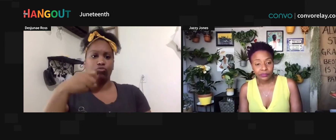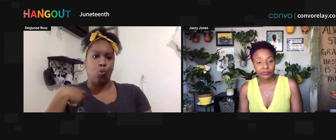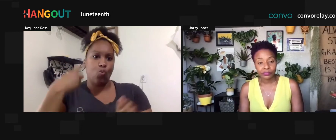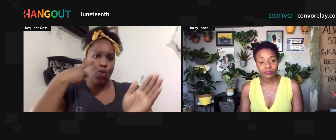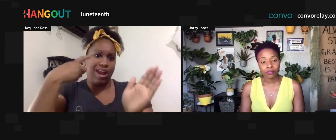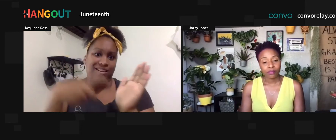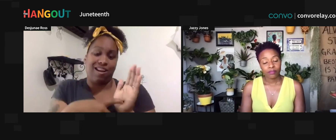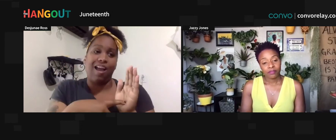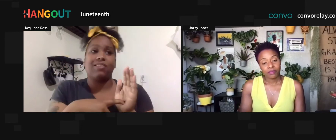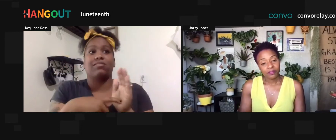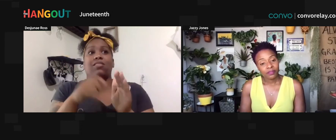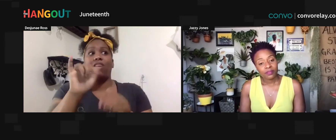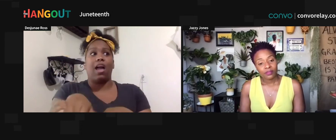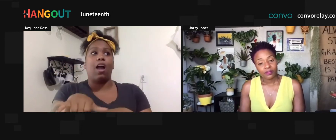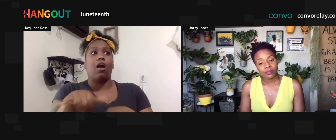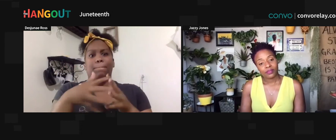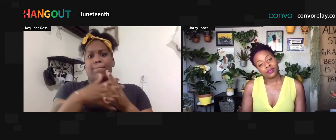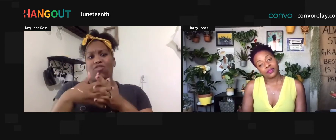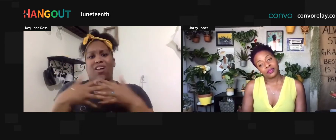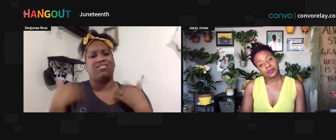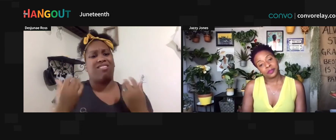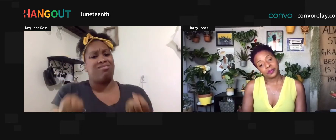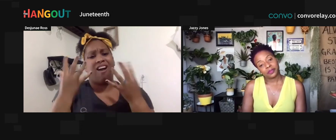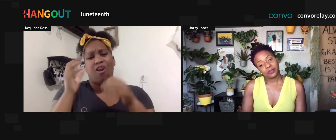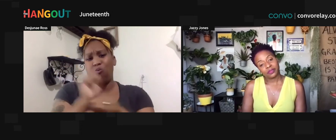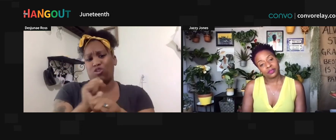I did want to make it clear that,